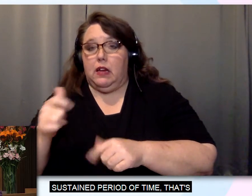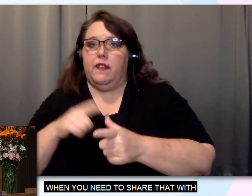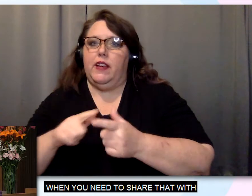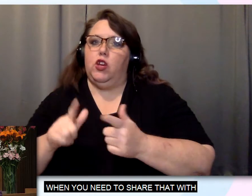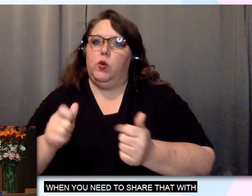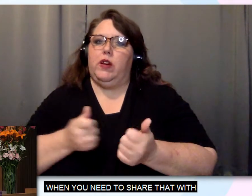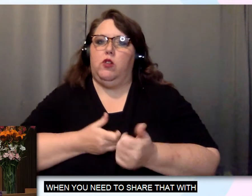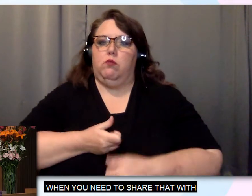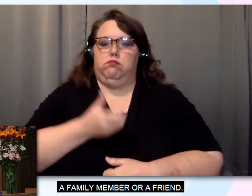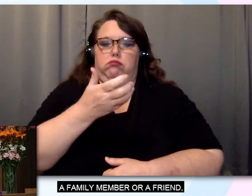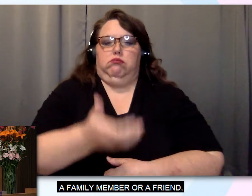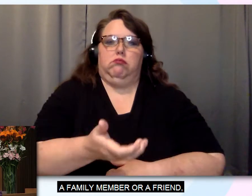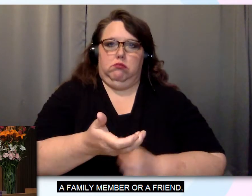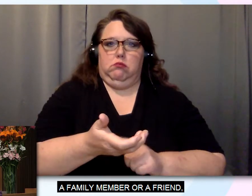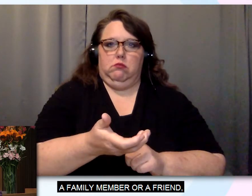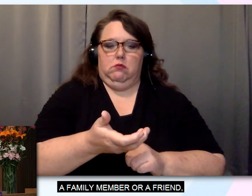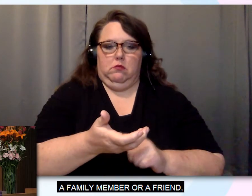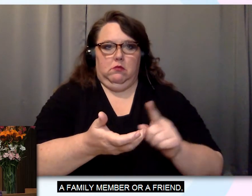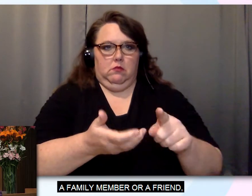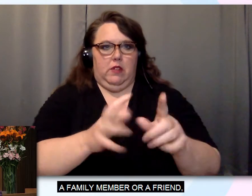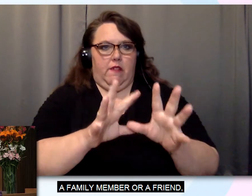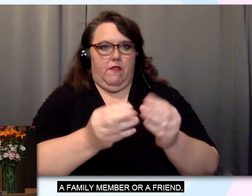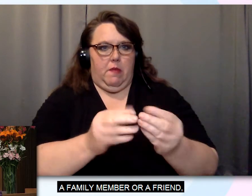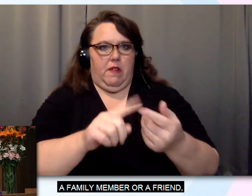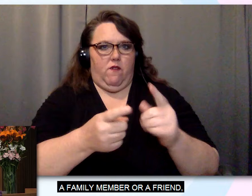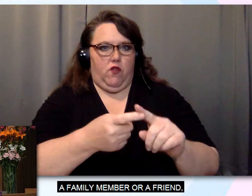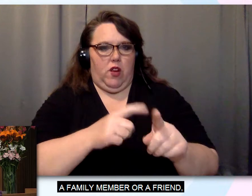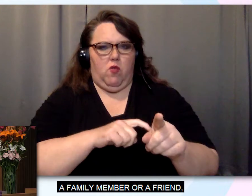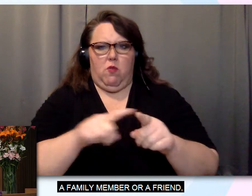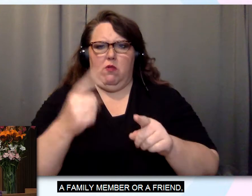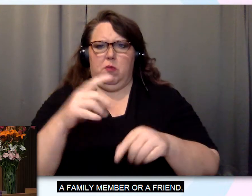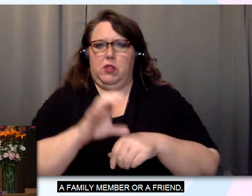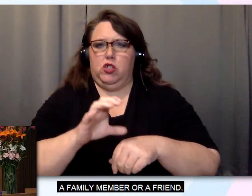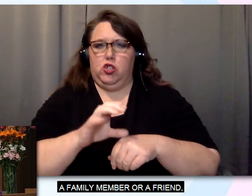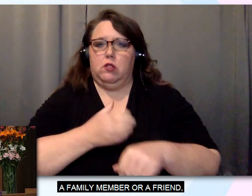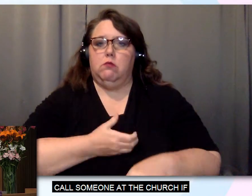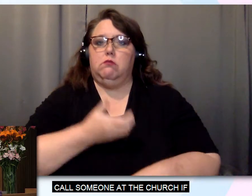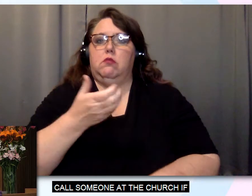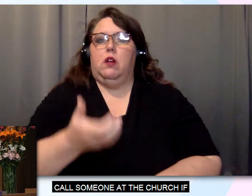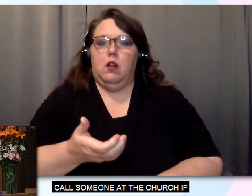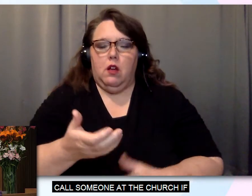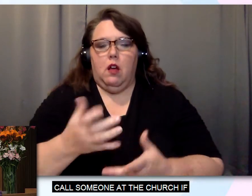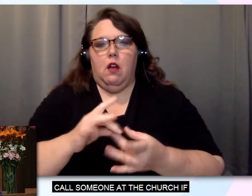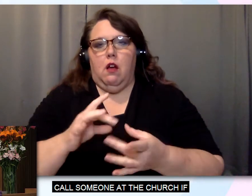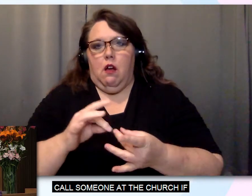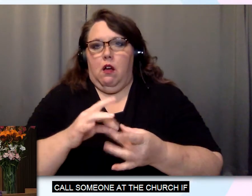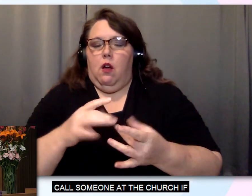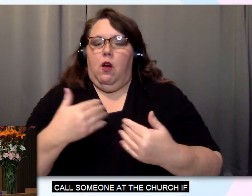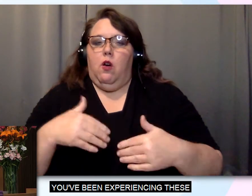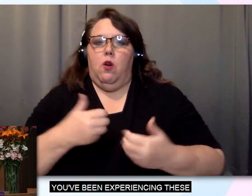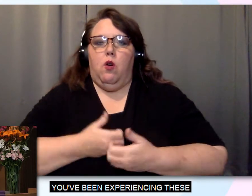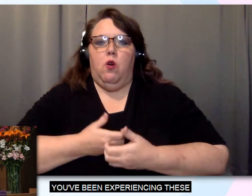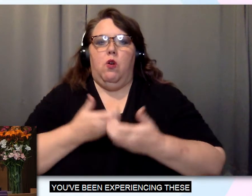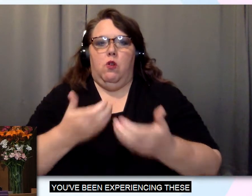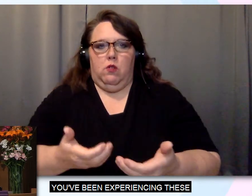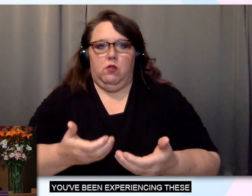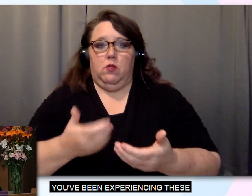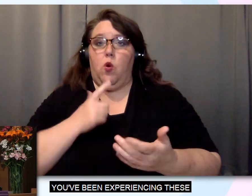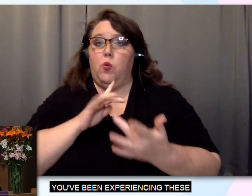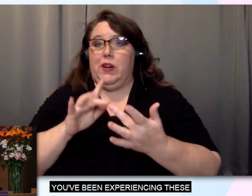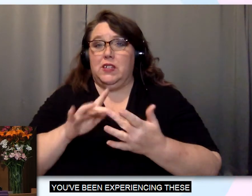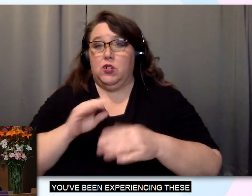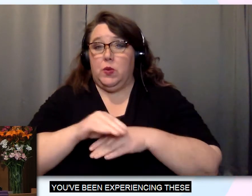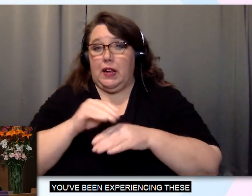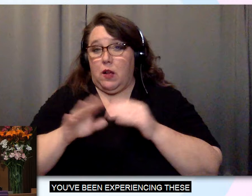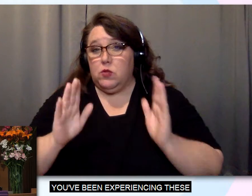that's when you need to share that with a family member or a friend. Call someone at the church if you've been experiencing these for a period of